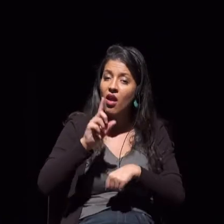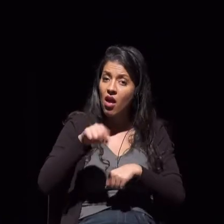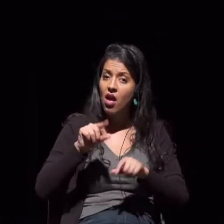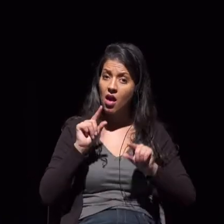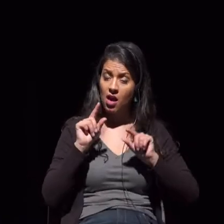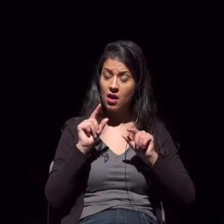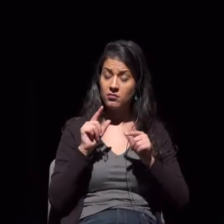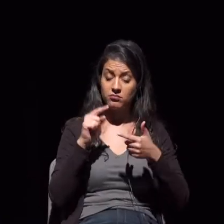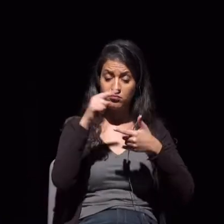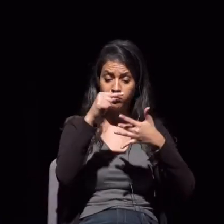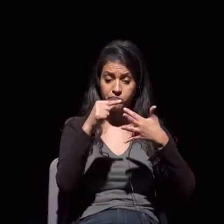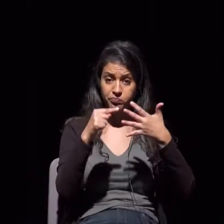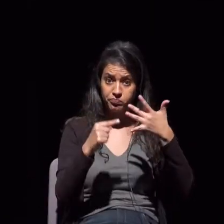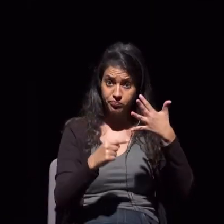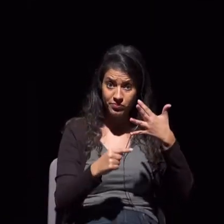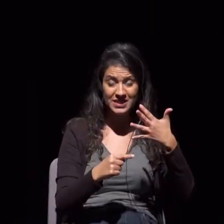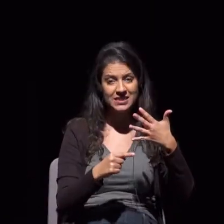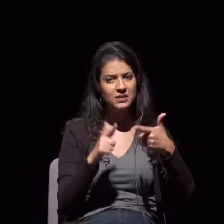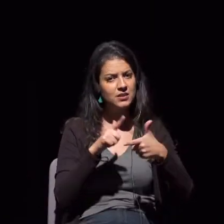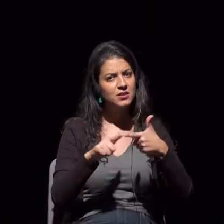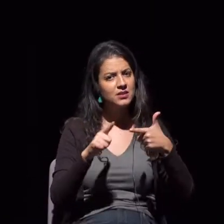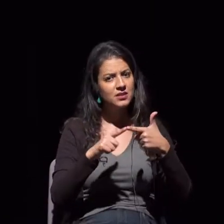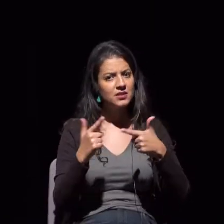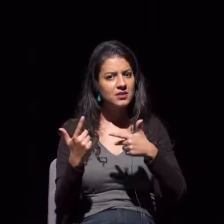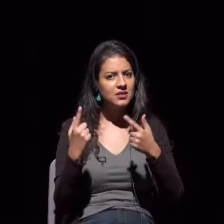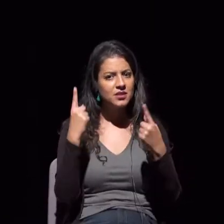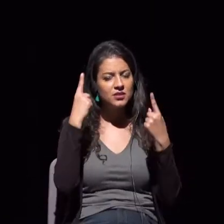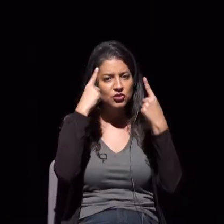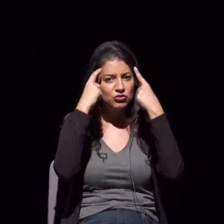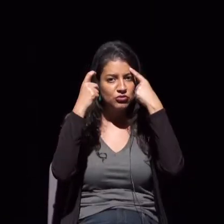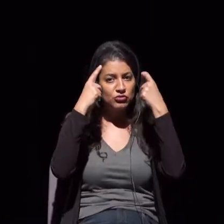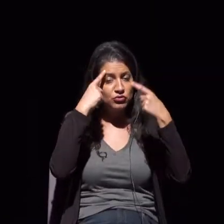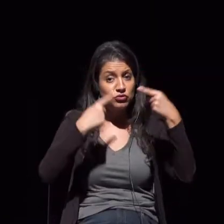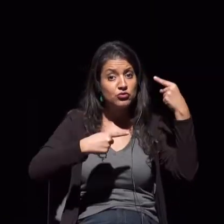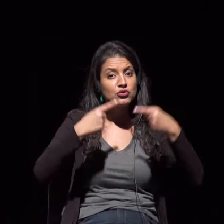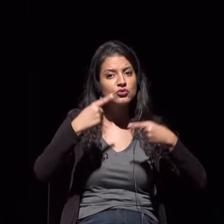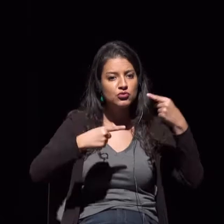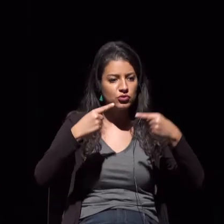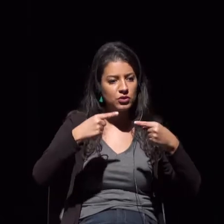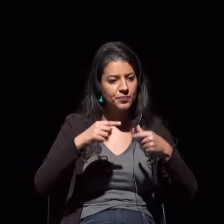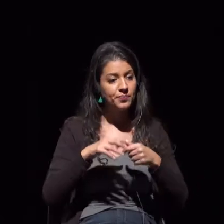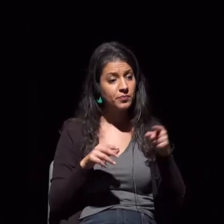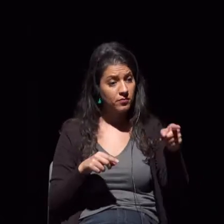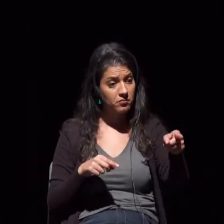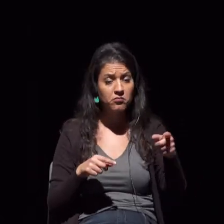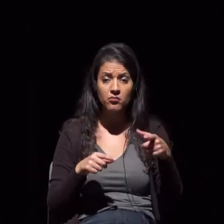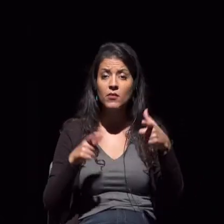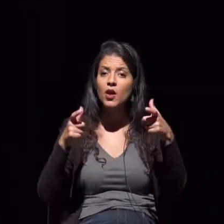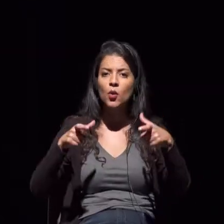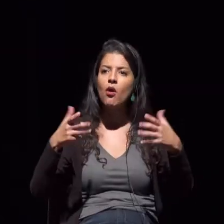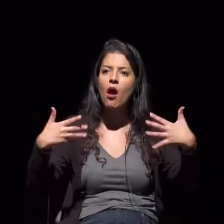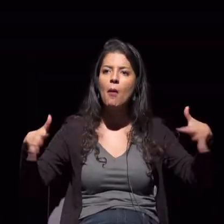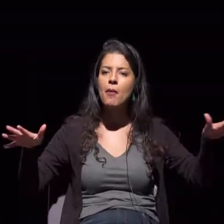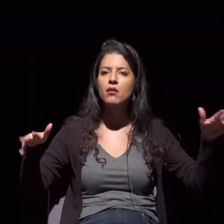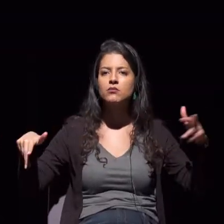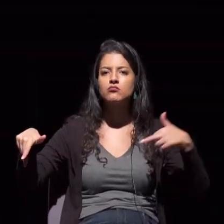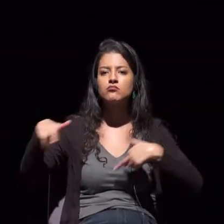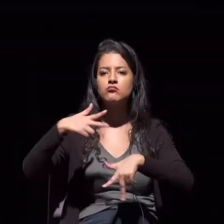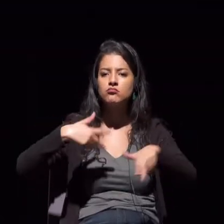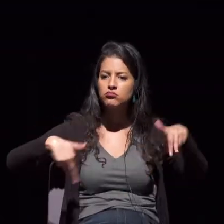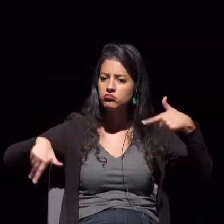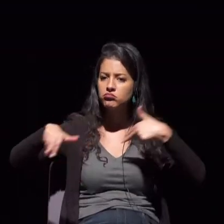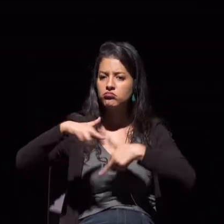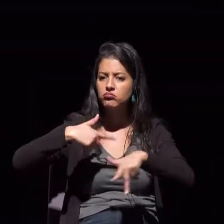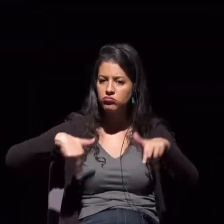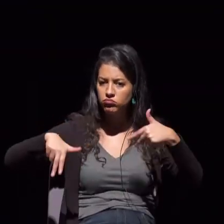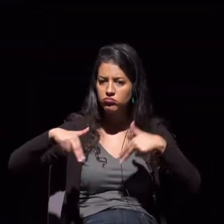placed in an open space. And this open space, again, is a piece of property which used to have a community